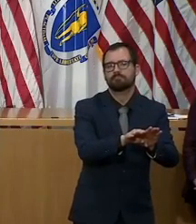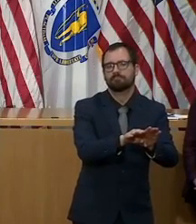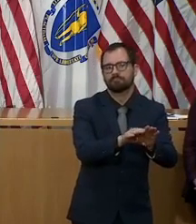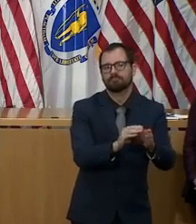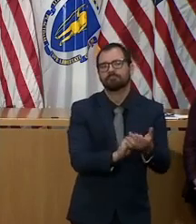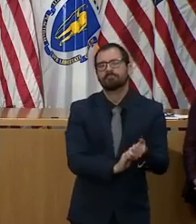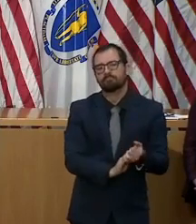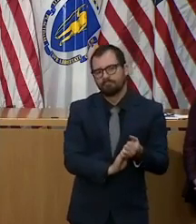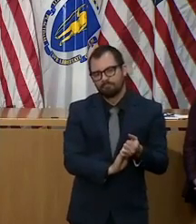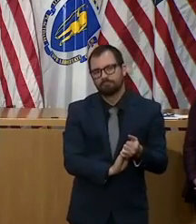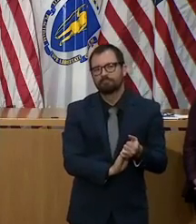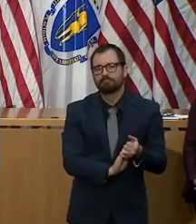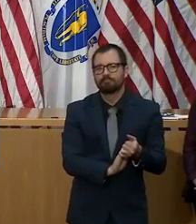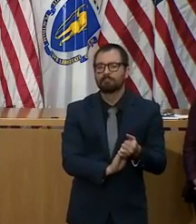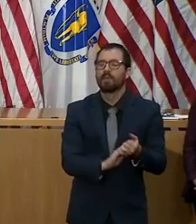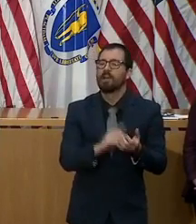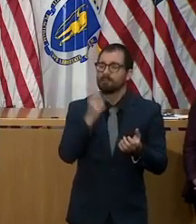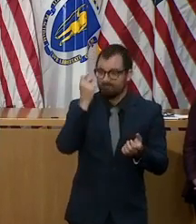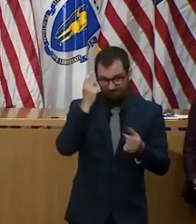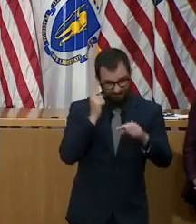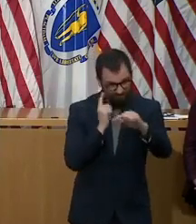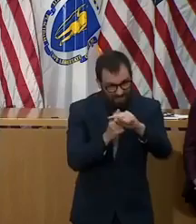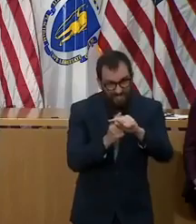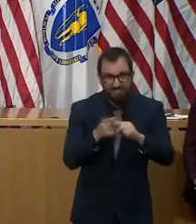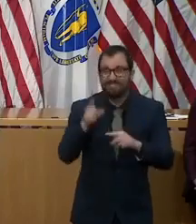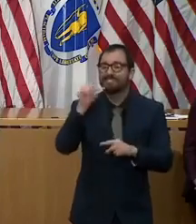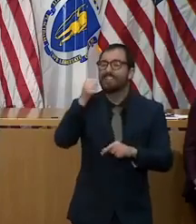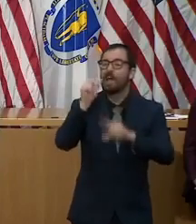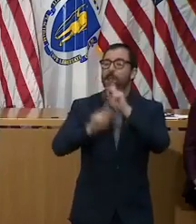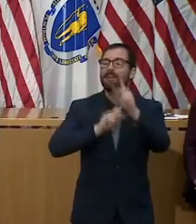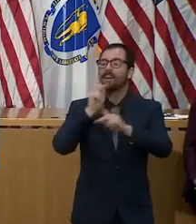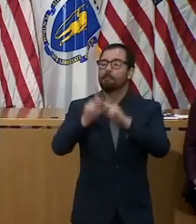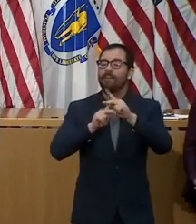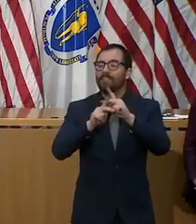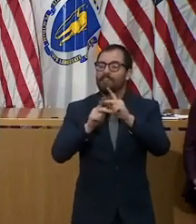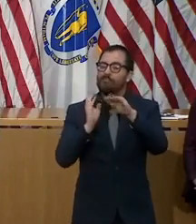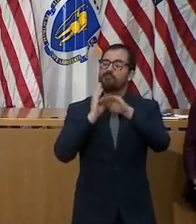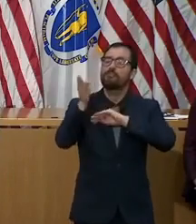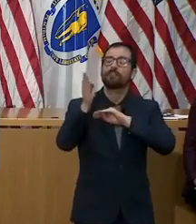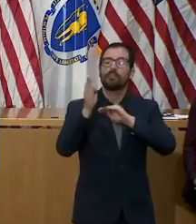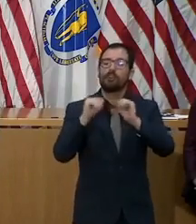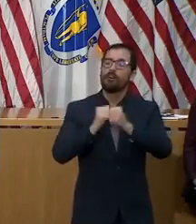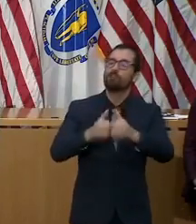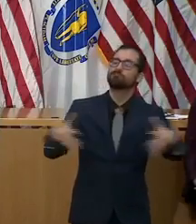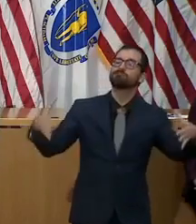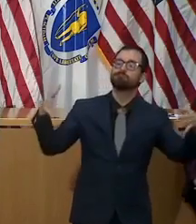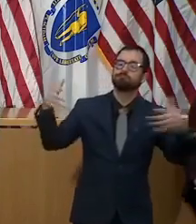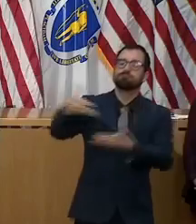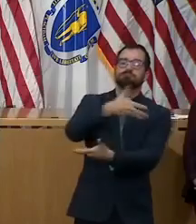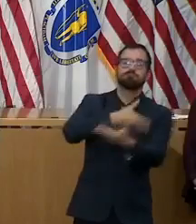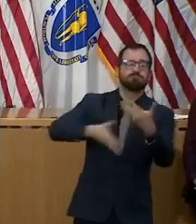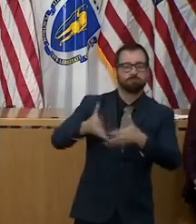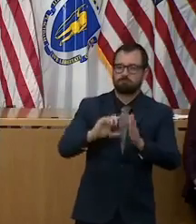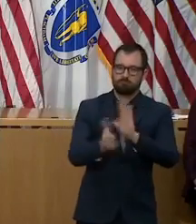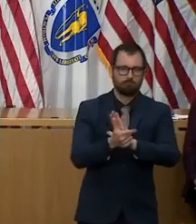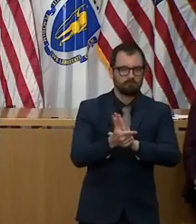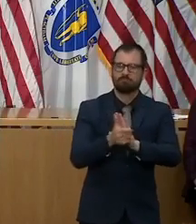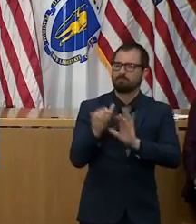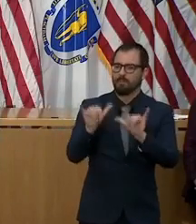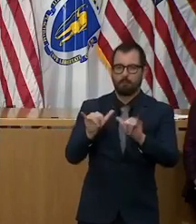government to make sure we keep providing key services to those who need it safely. I know pushing these